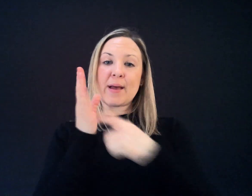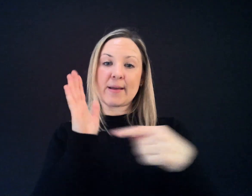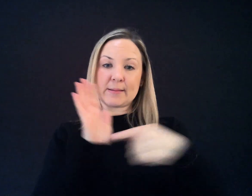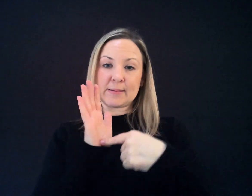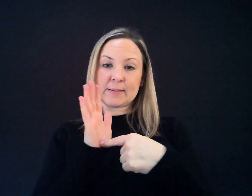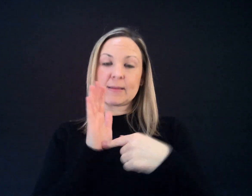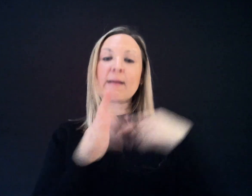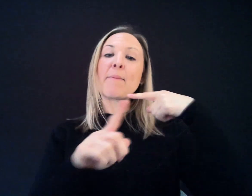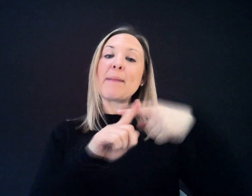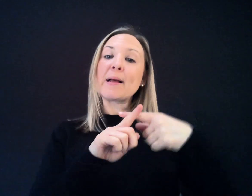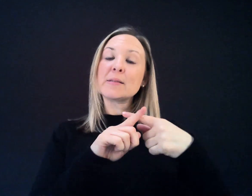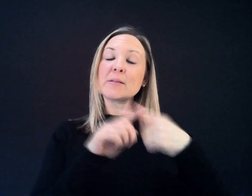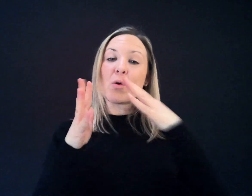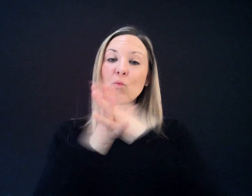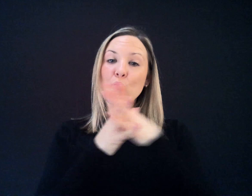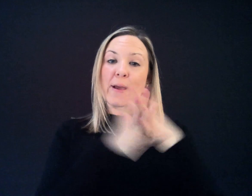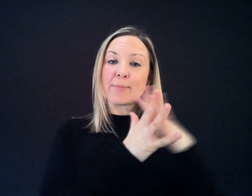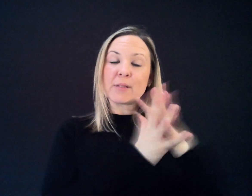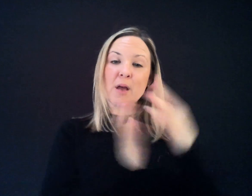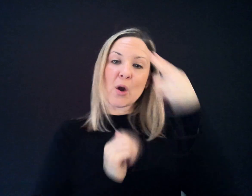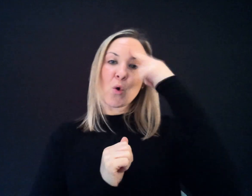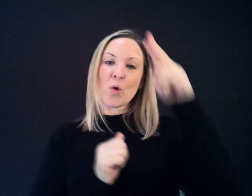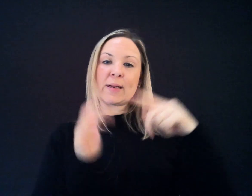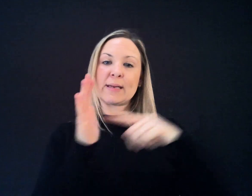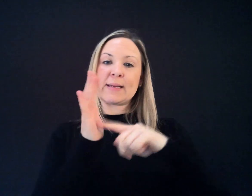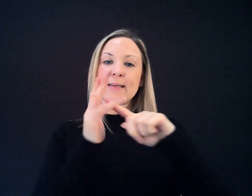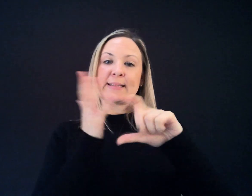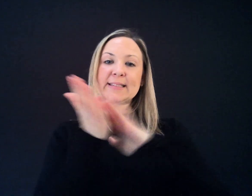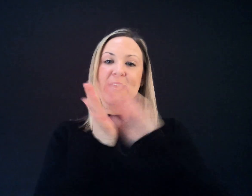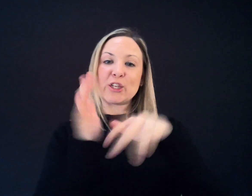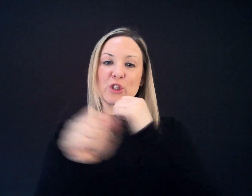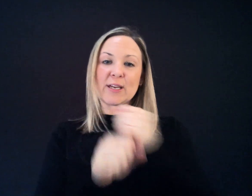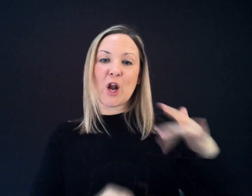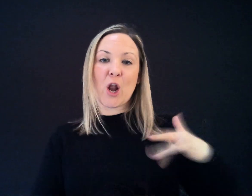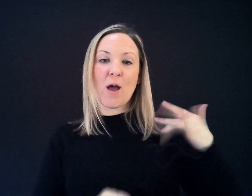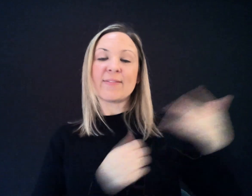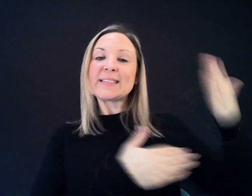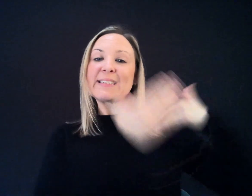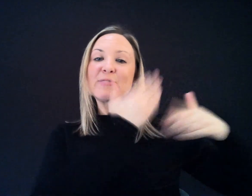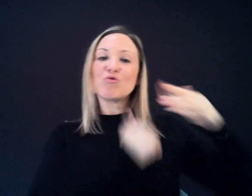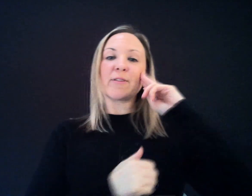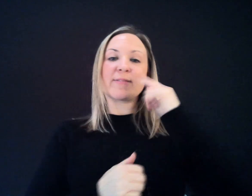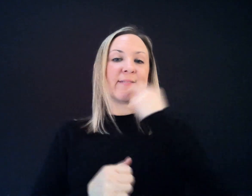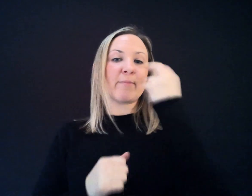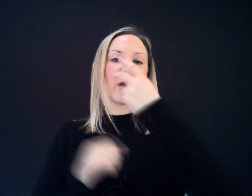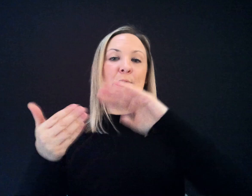and a website called Touching Lives, a history of deafblind community in Victoria.